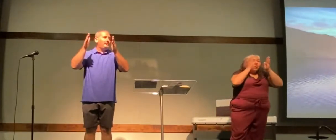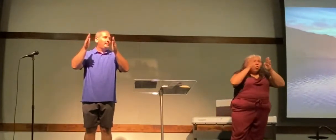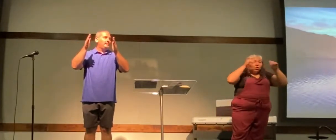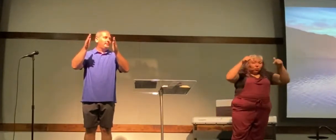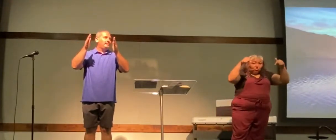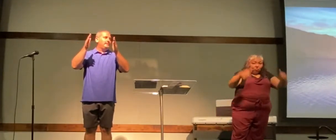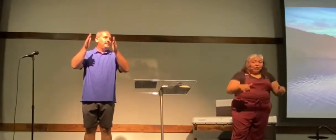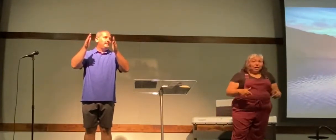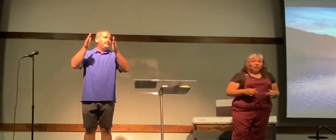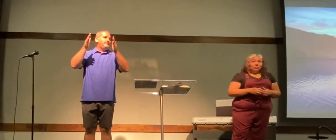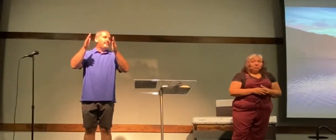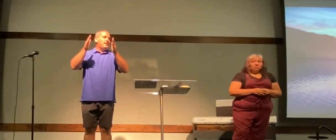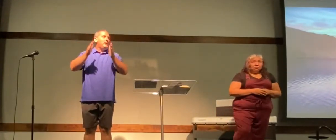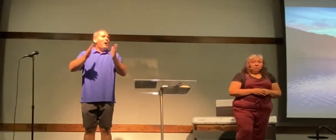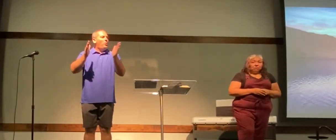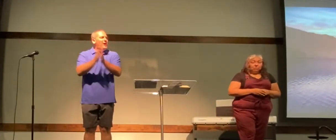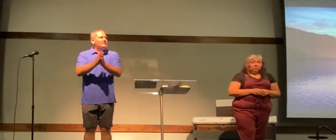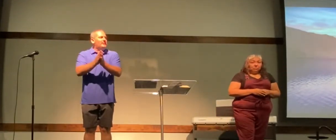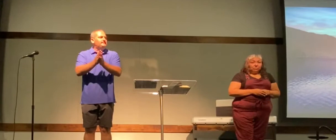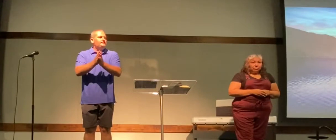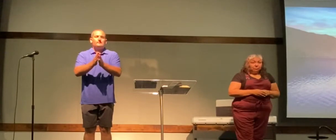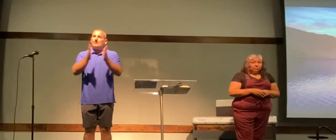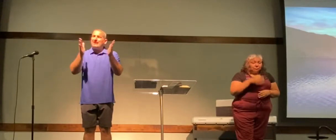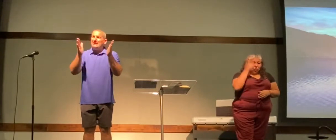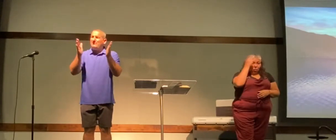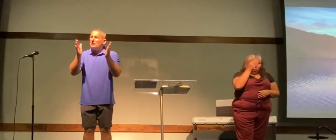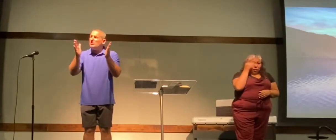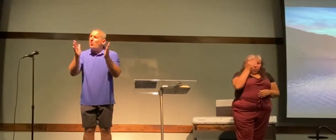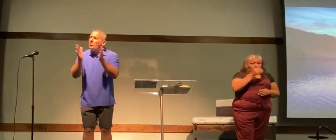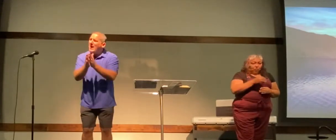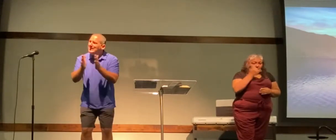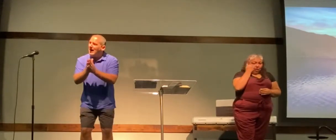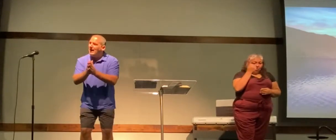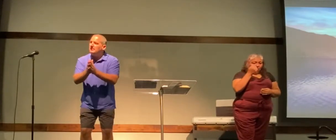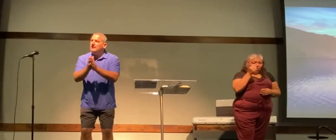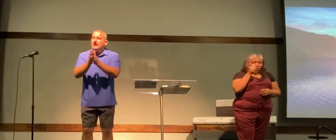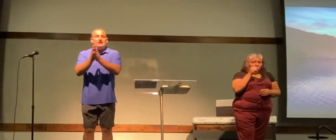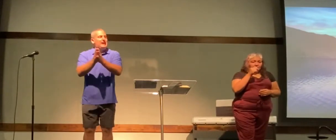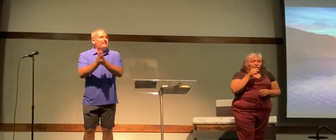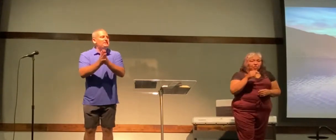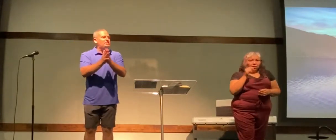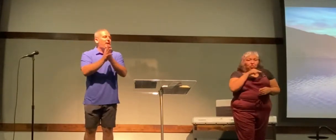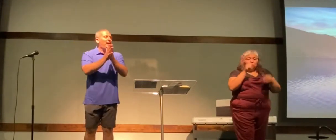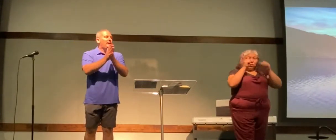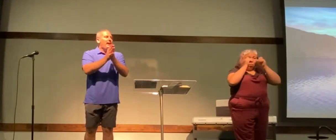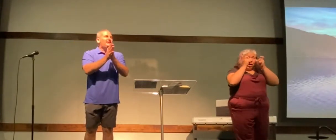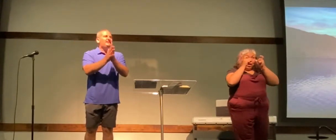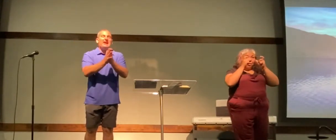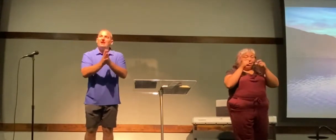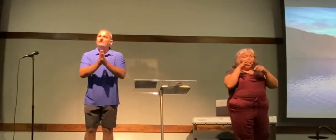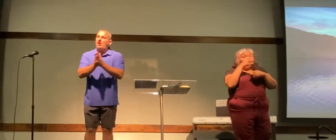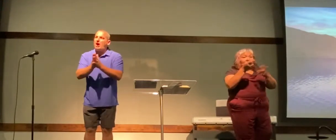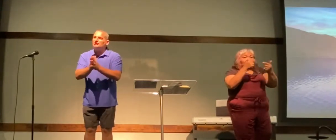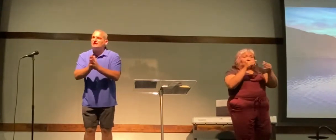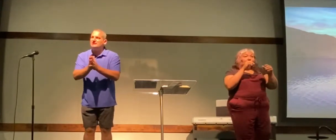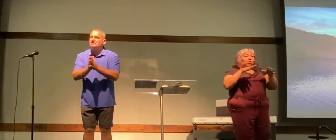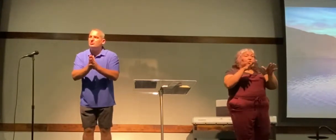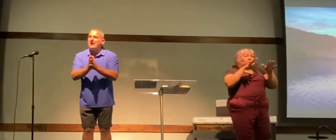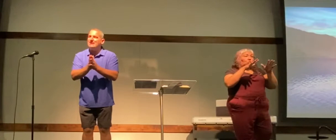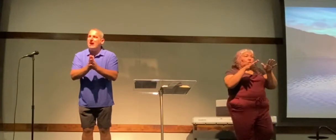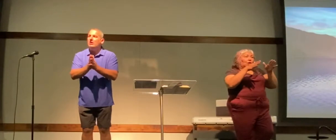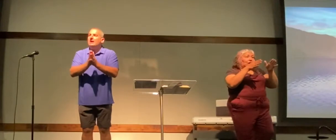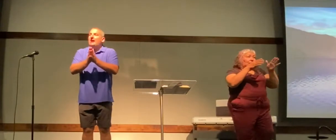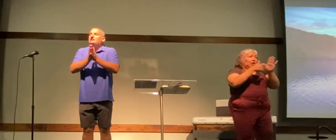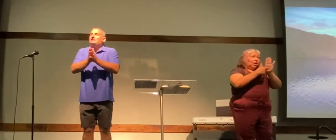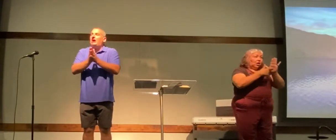here. I wonder if you were to wake up and come into a state of consciousness